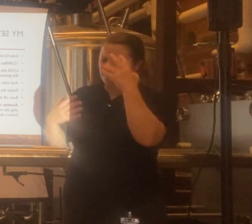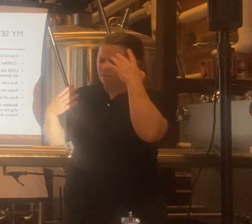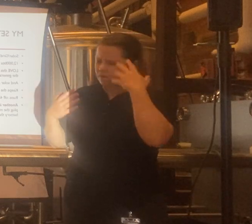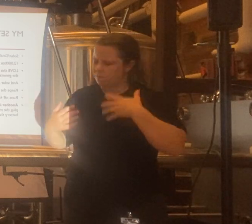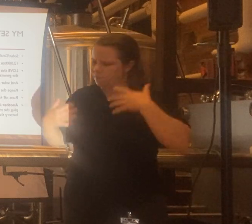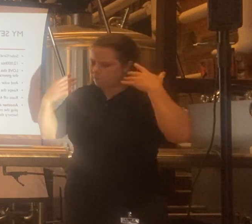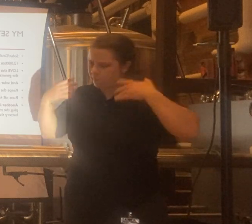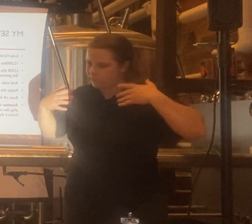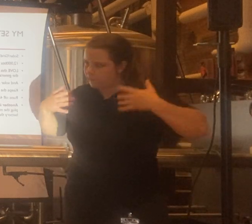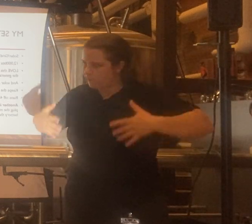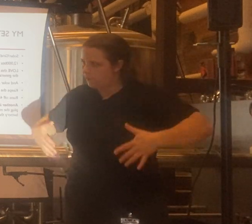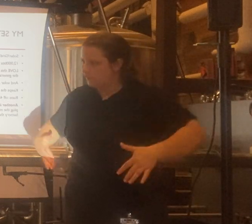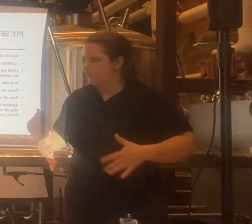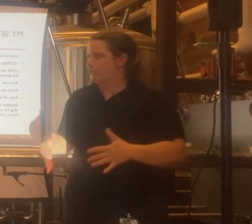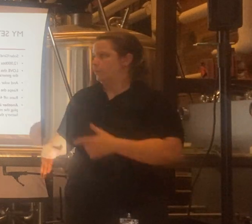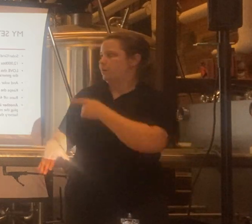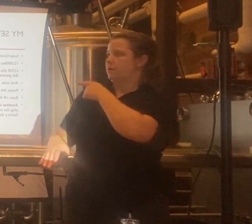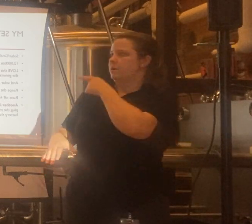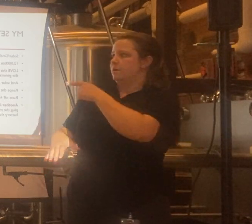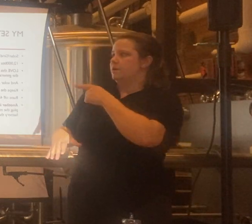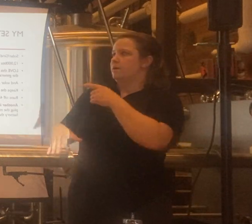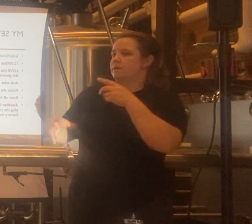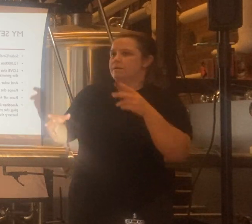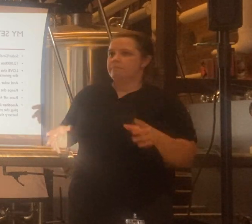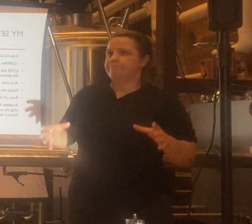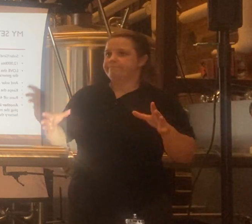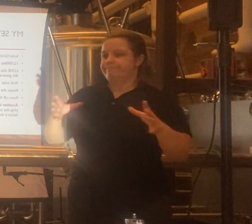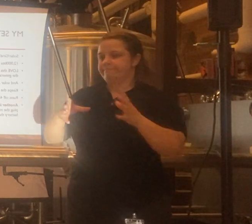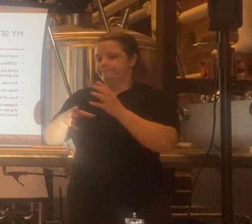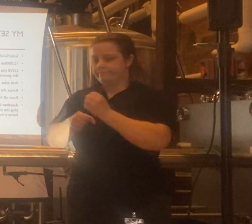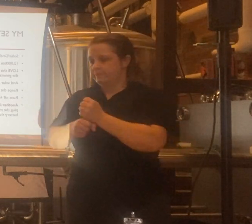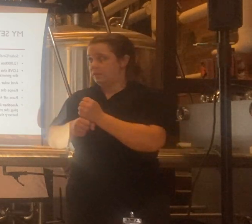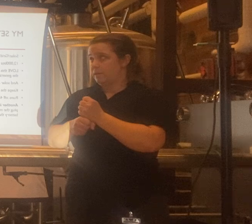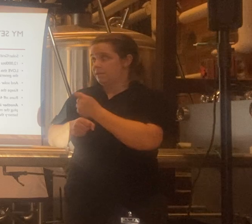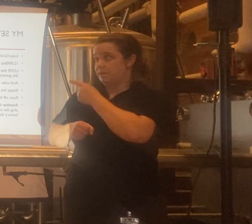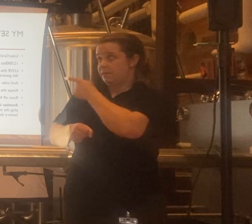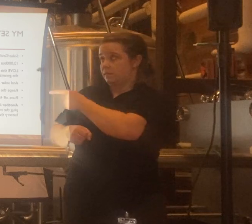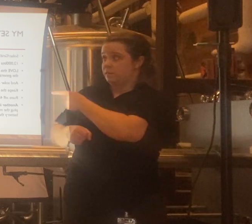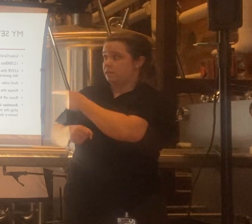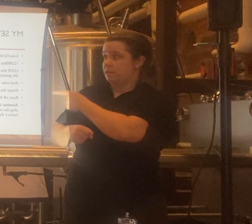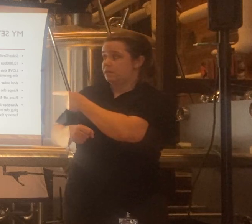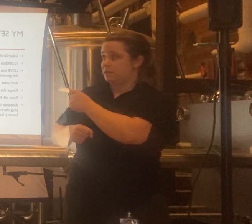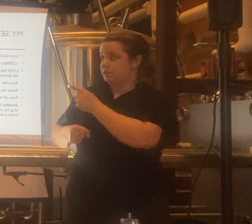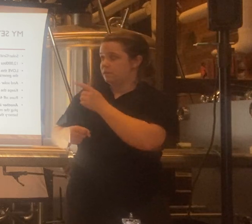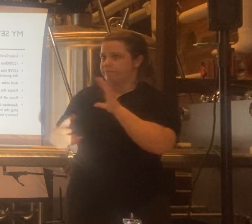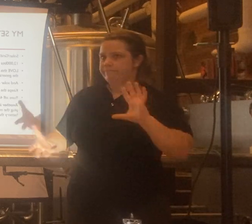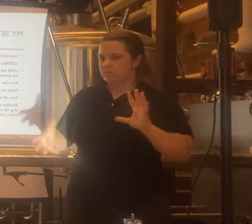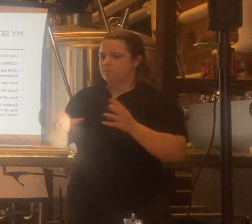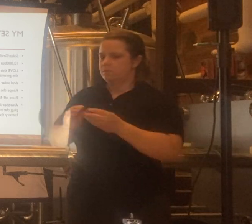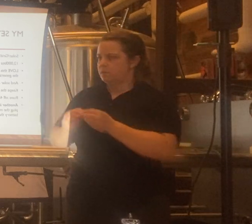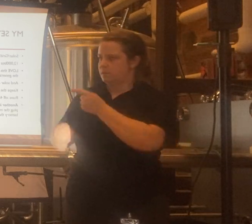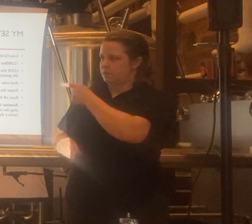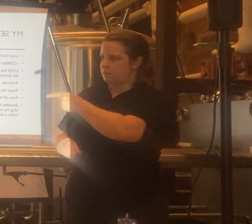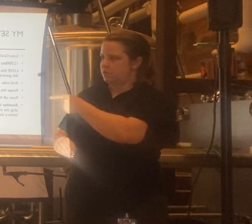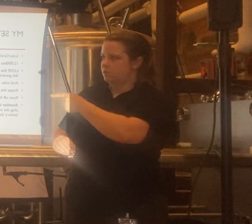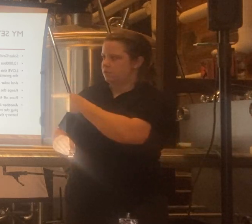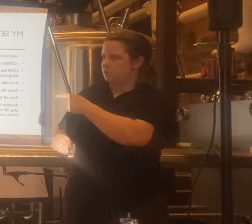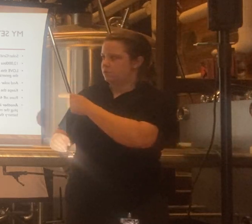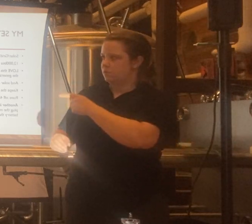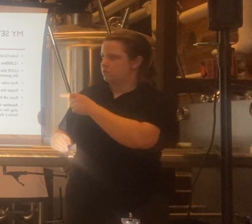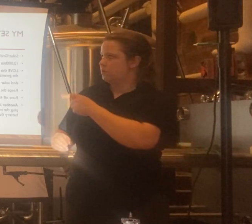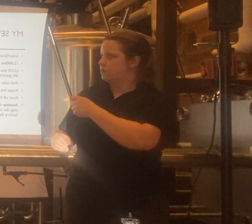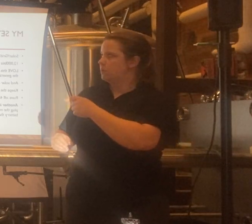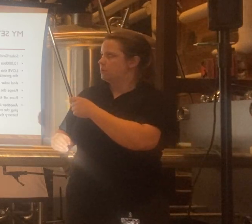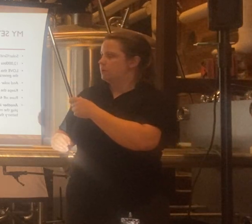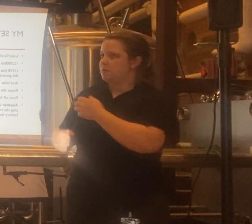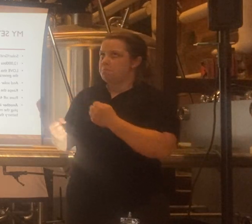on these cords, on these parallel cords. You take the input of one and it creates one output. And you can then run a lot of juice